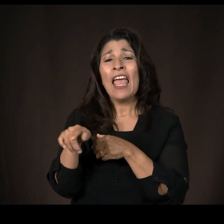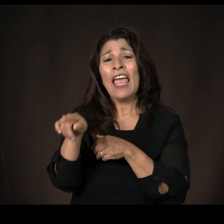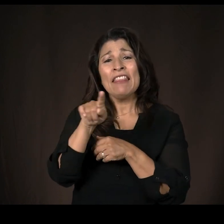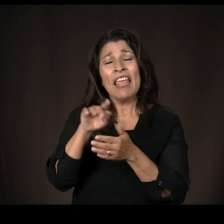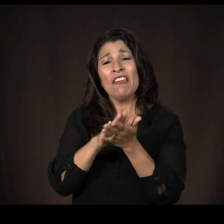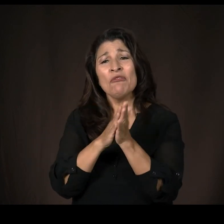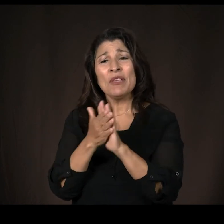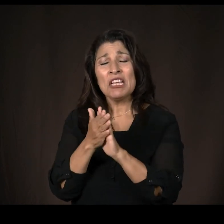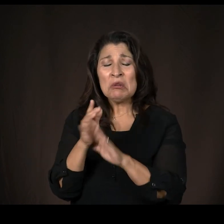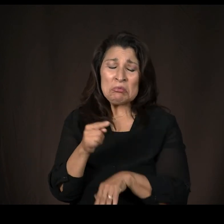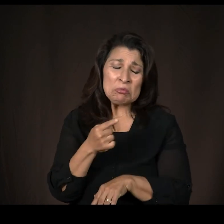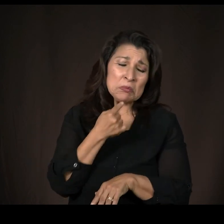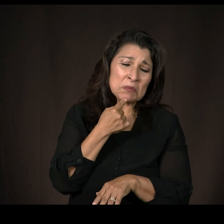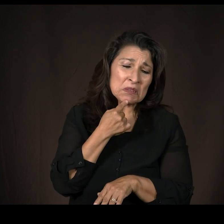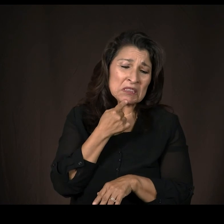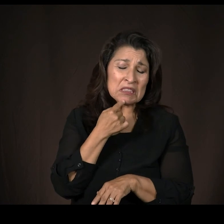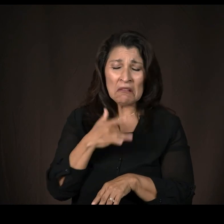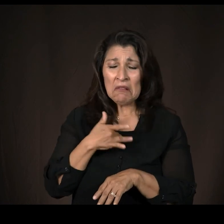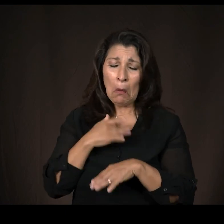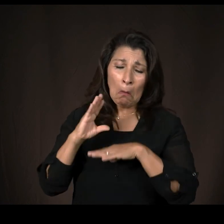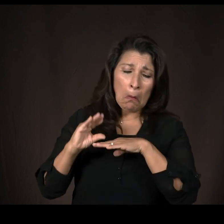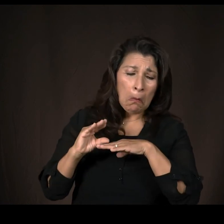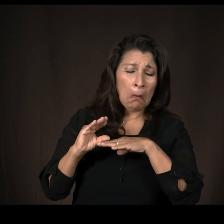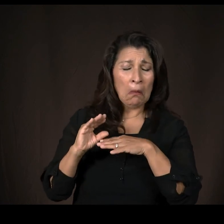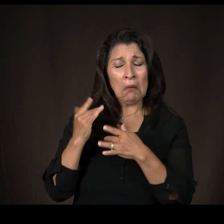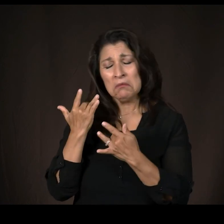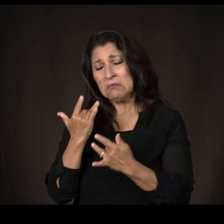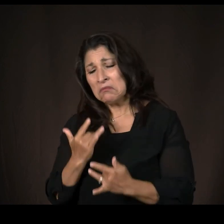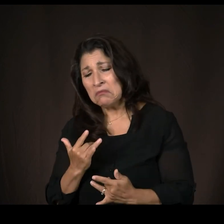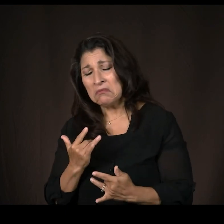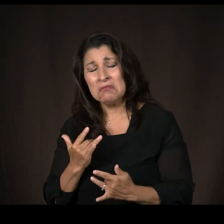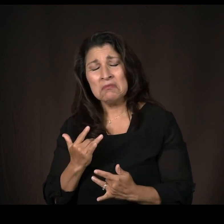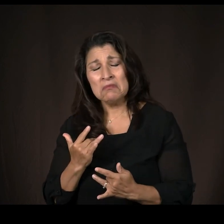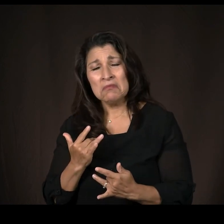become disillusioned and demoralized and discouraged,